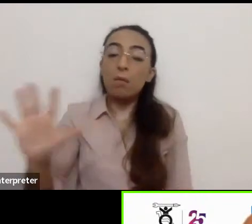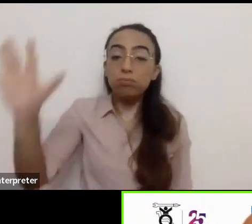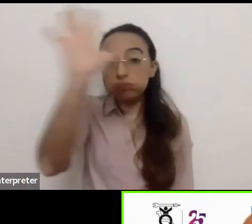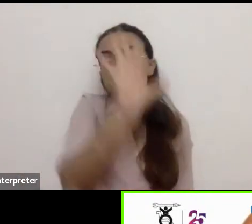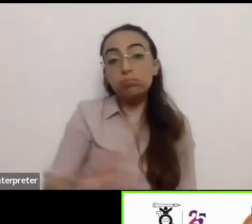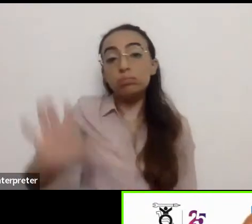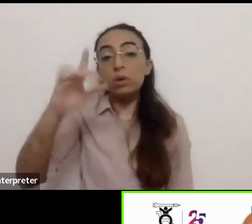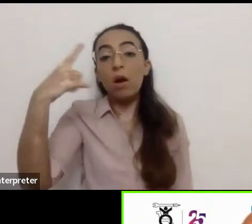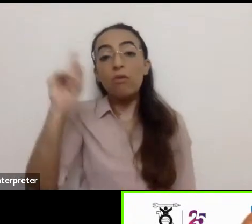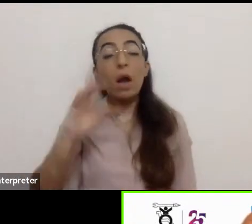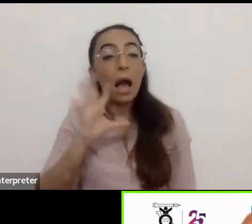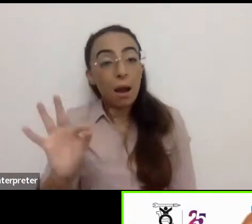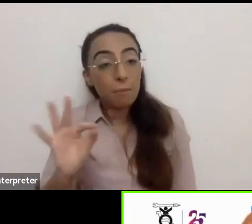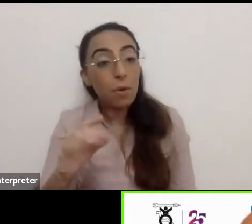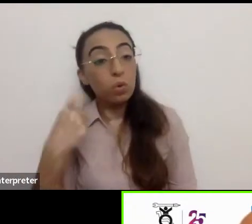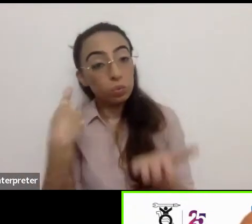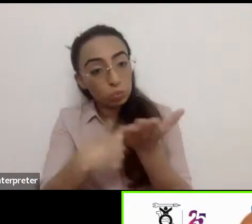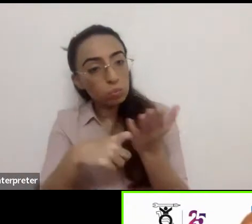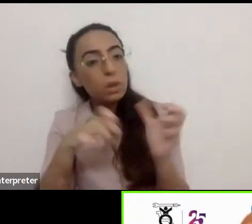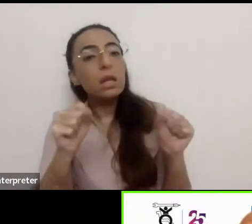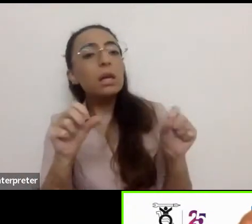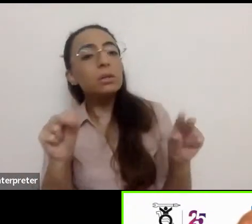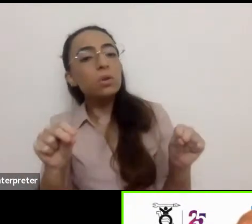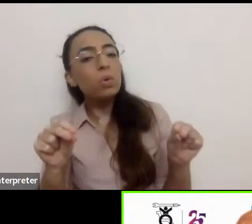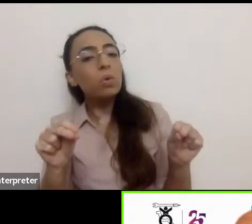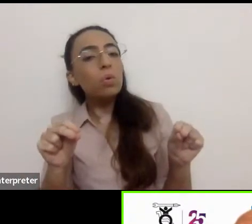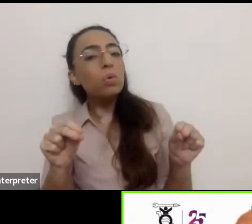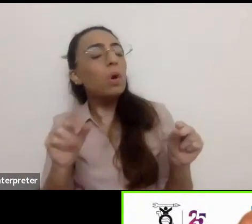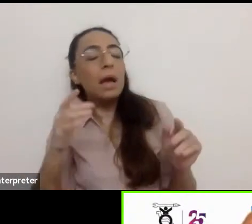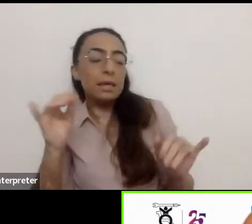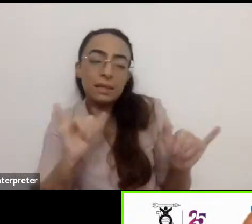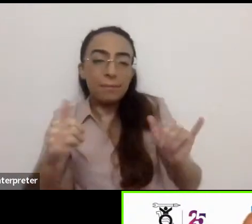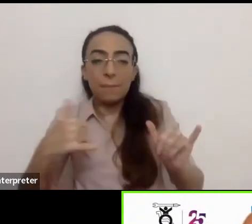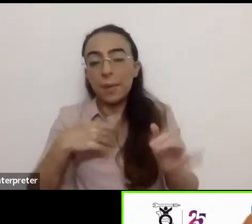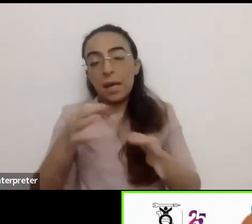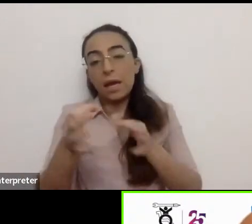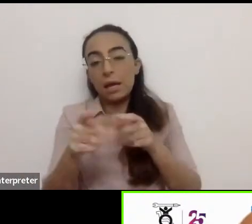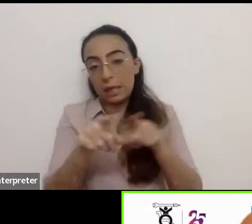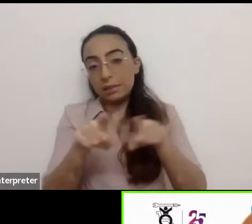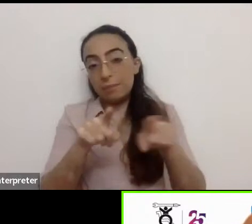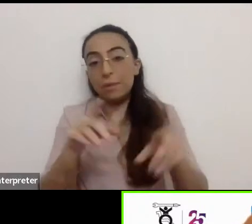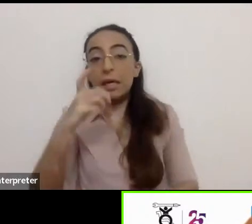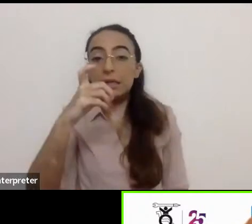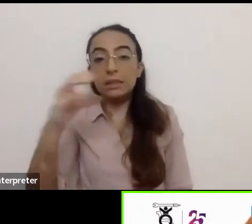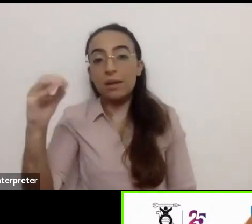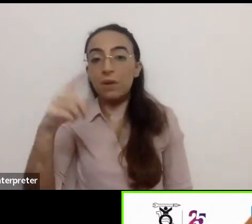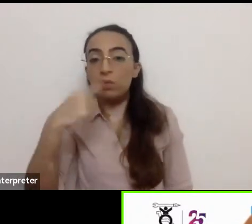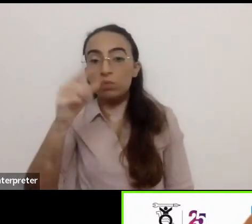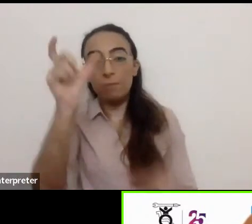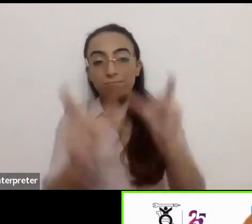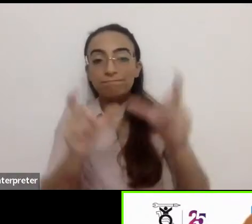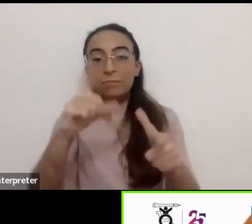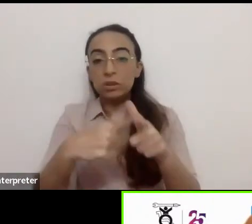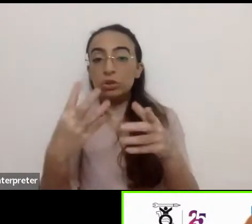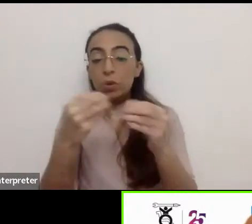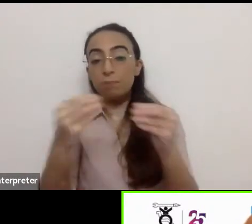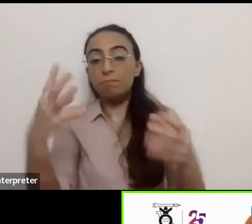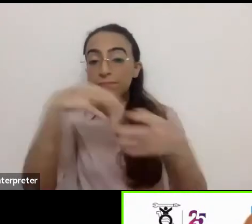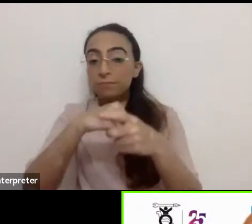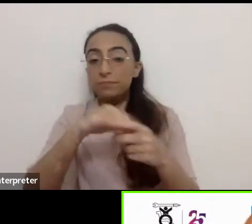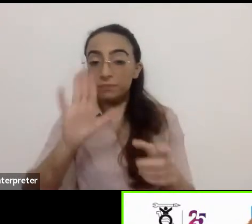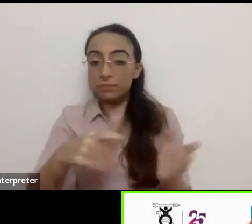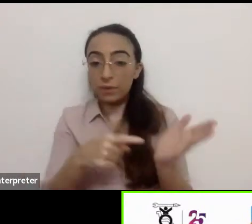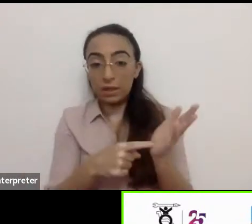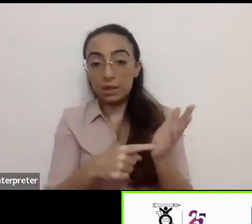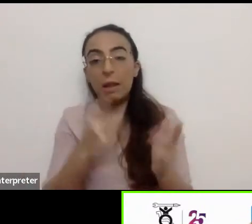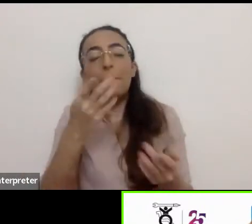a mandate for everybody to understand. If I take 700 employees that you have, and between all of them,